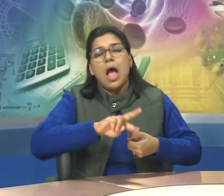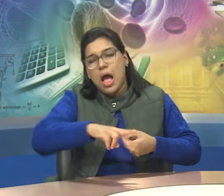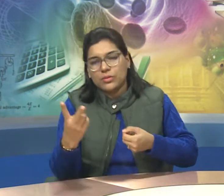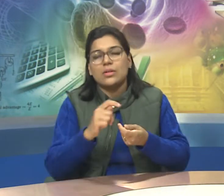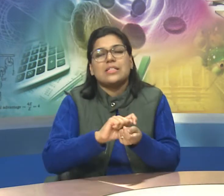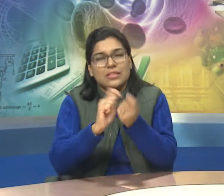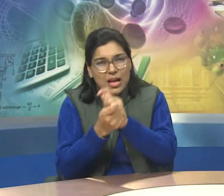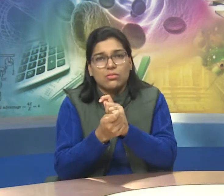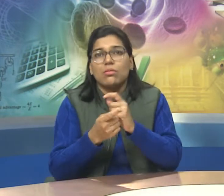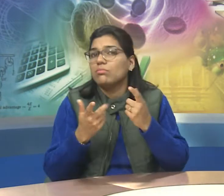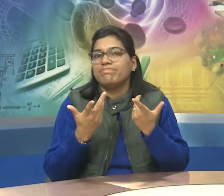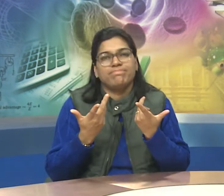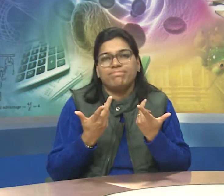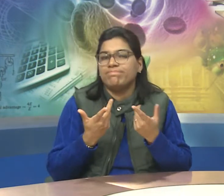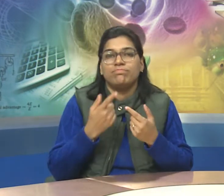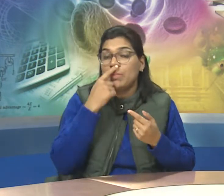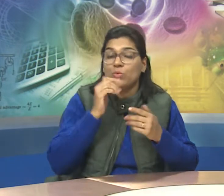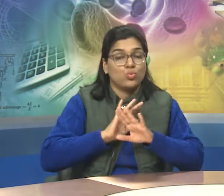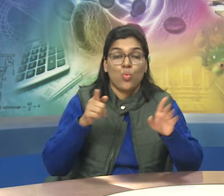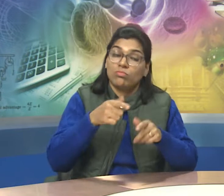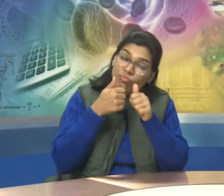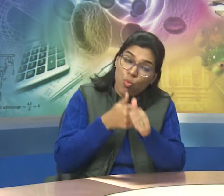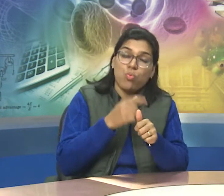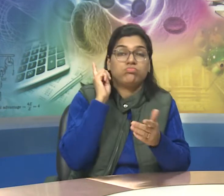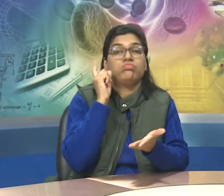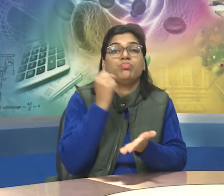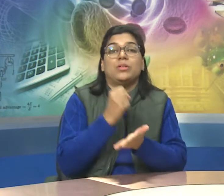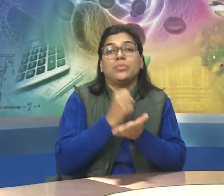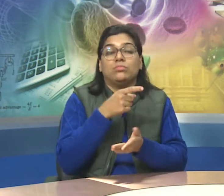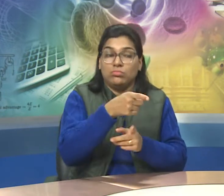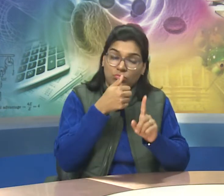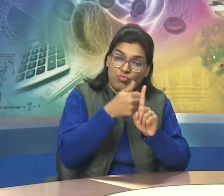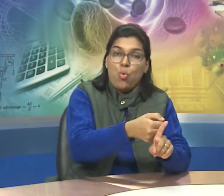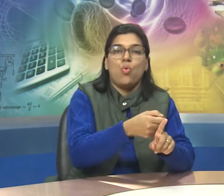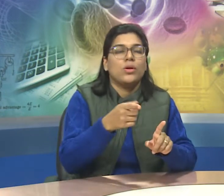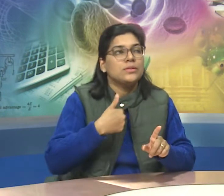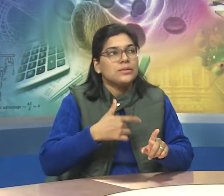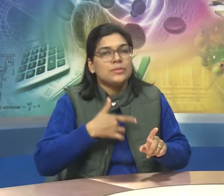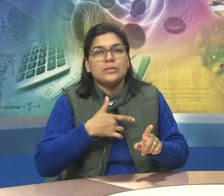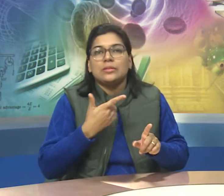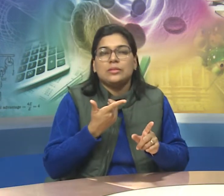to cope with it and want a change,